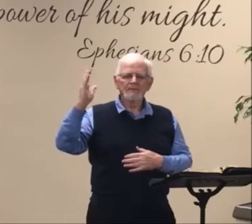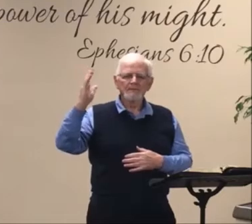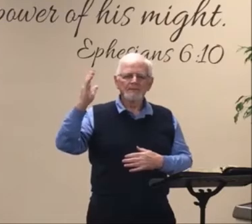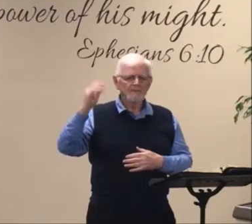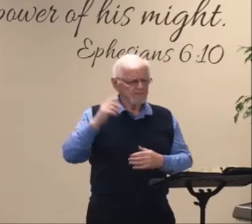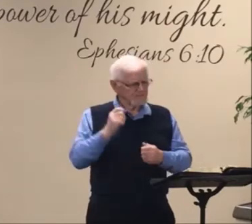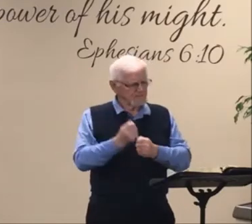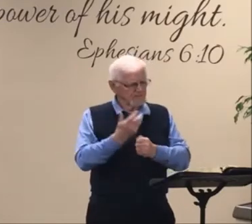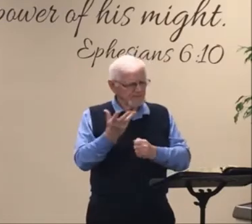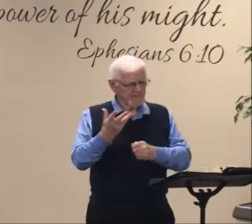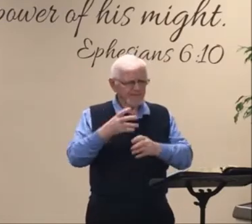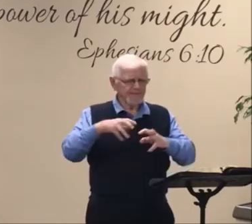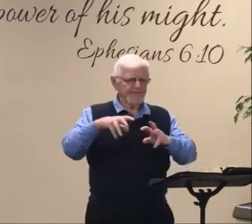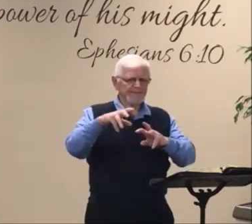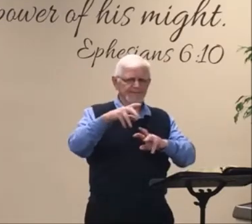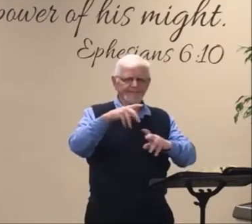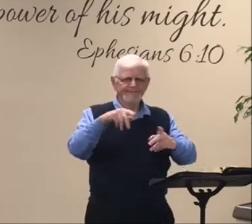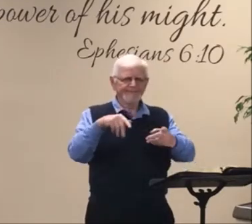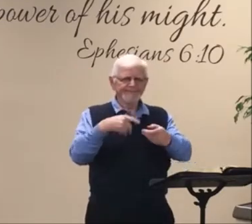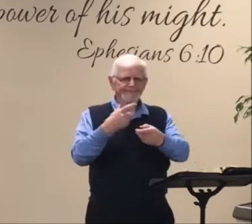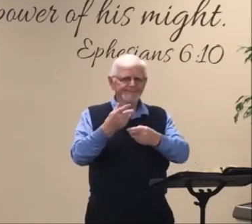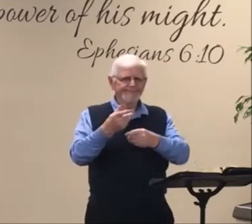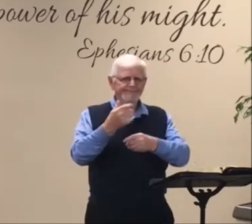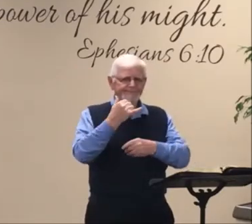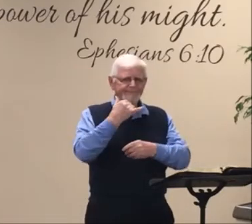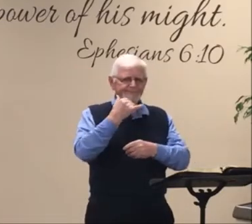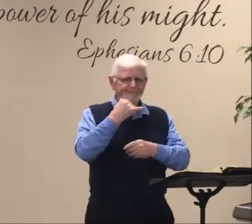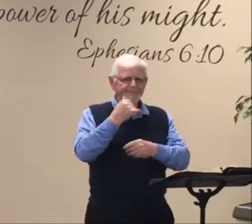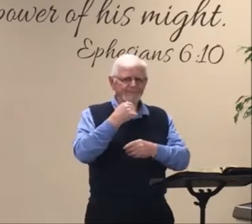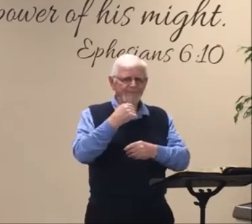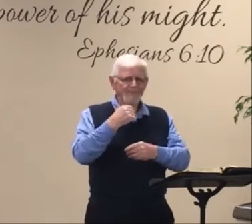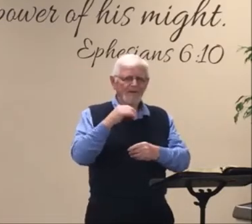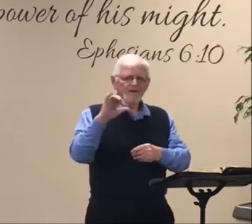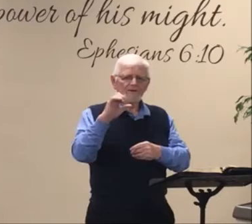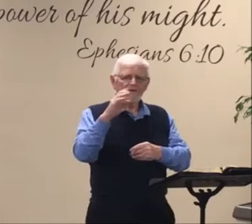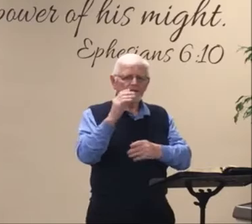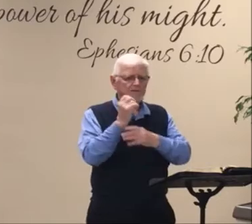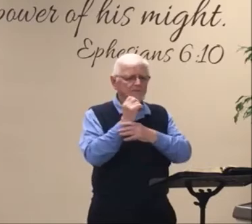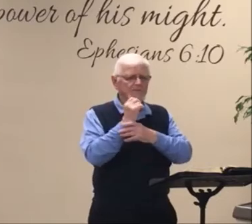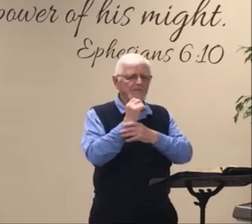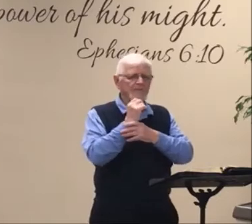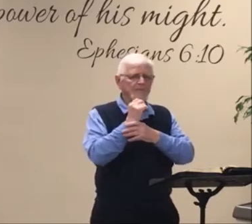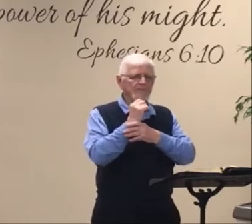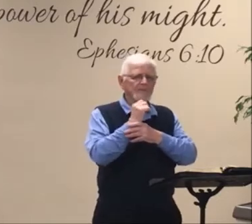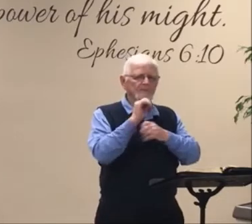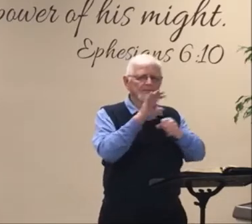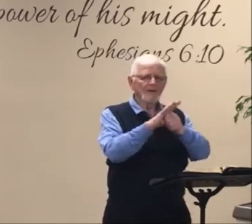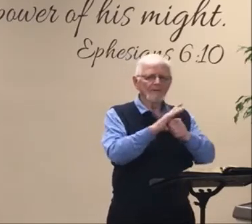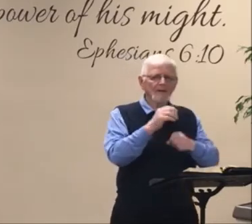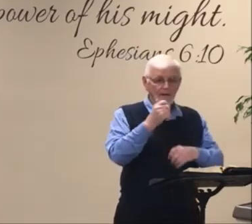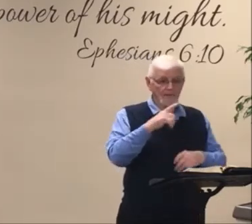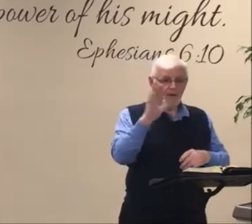There's something off there, if you can't catch it. There's something off a little bit in Jacob's promise here. And the Lord's going to